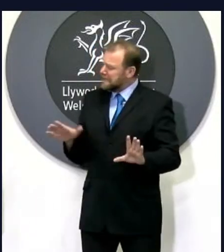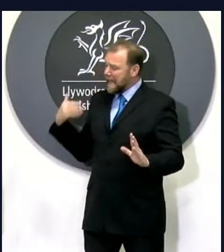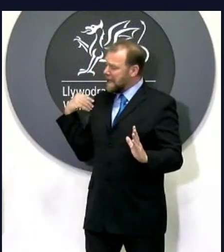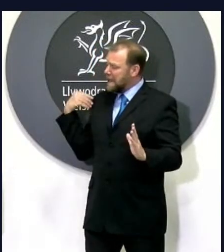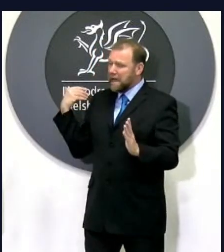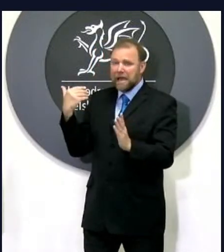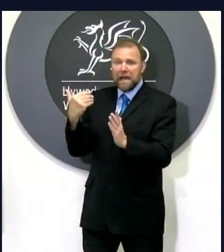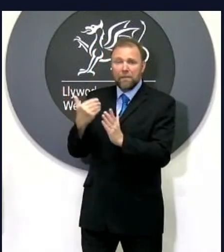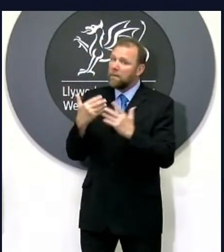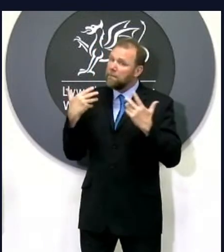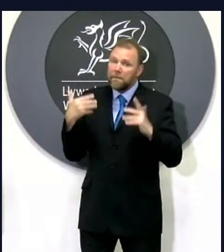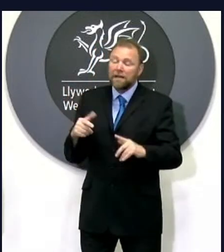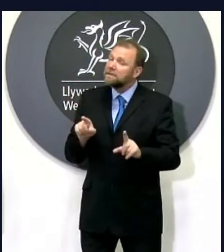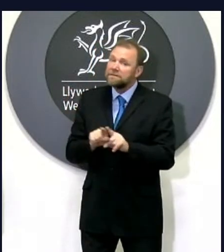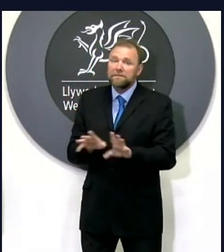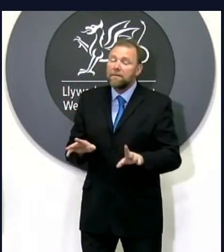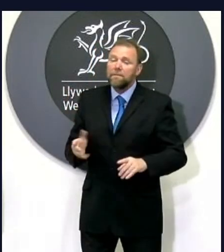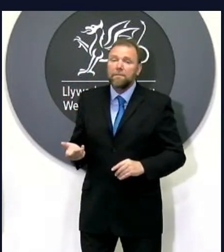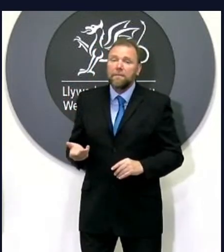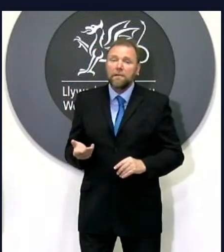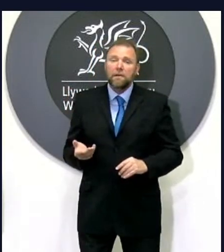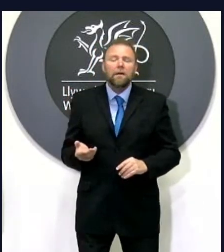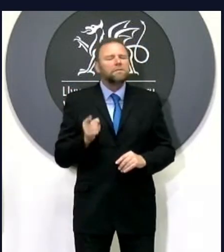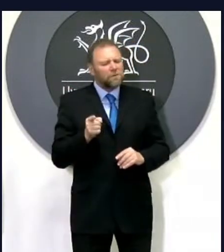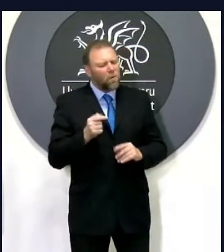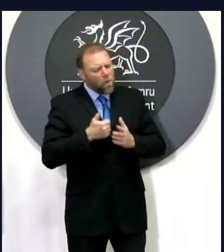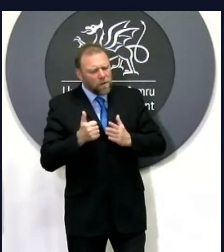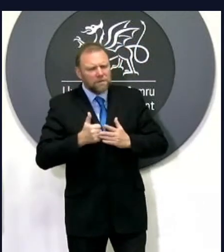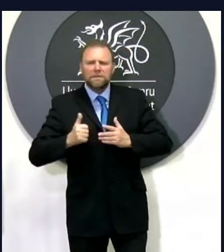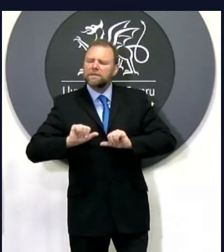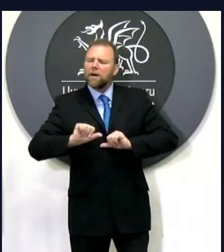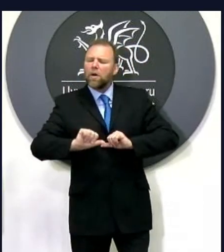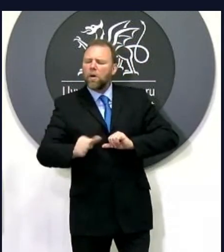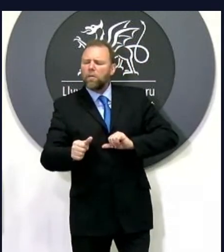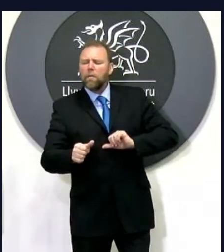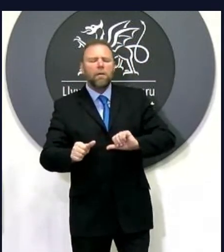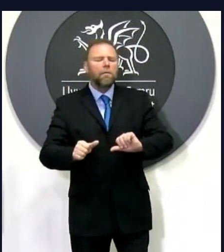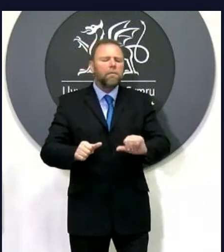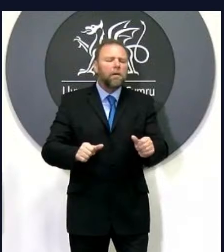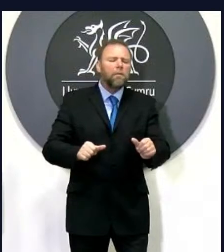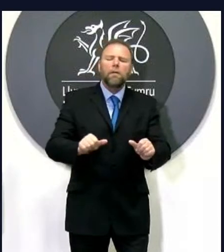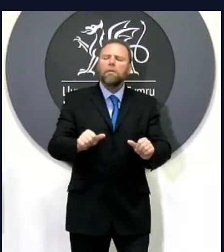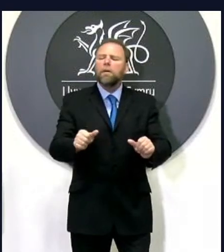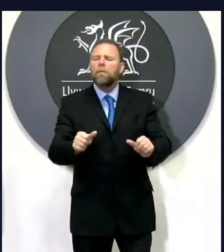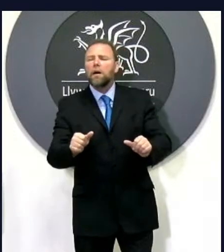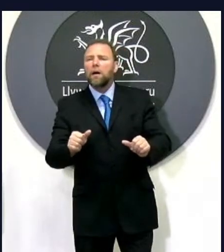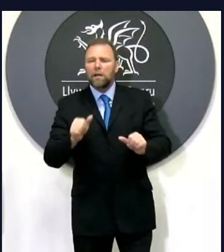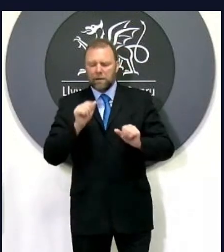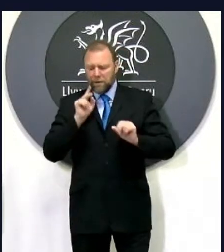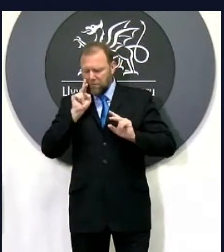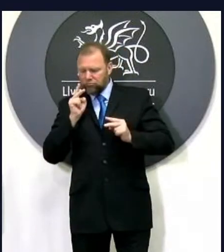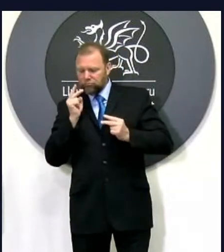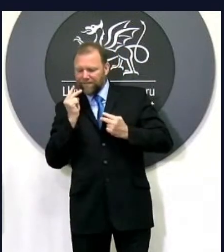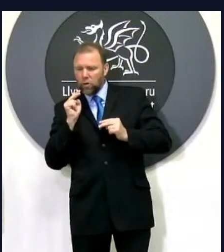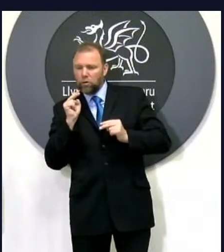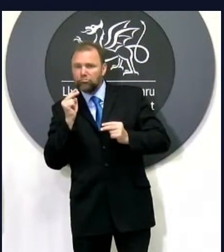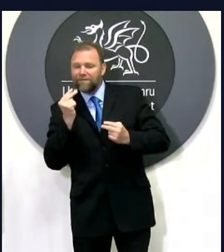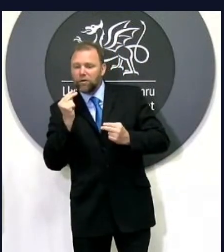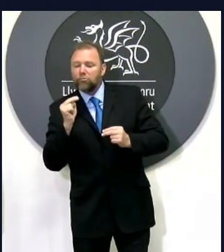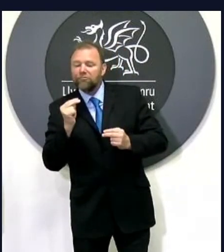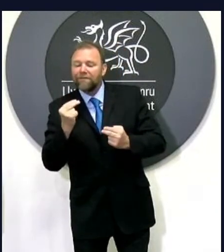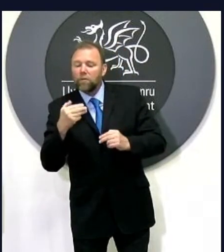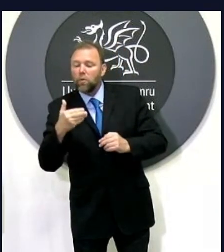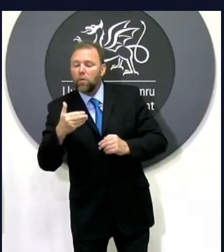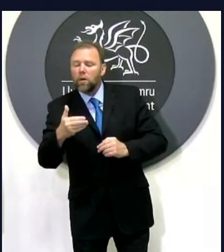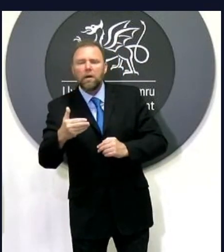always monitoring the impact of the decisions that we are making. And within a few short weeks, in the timetable